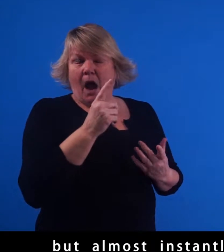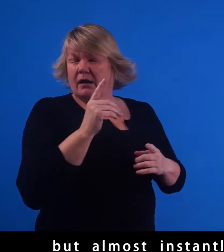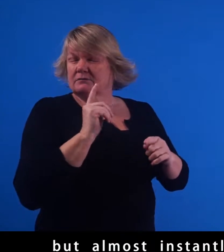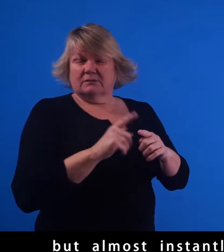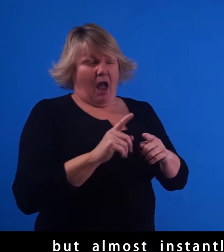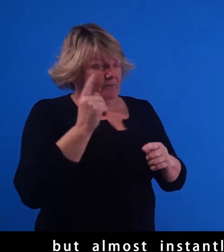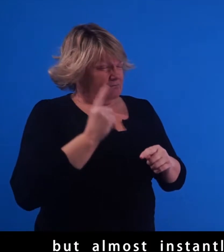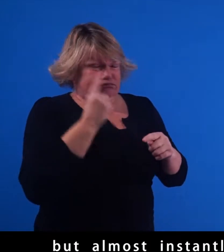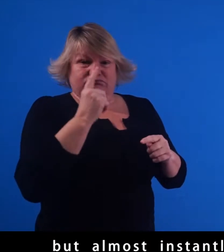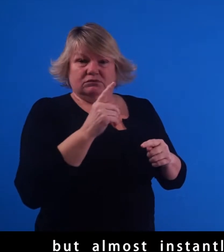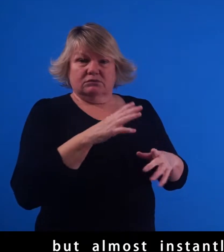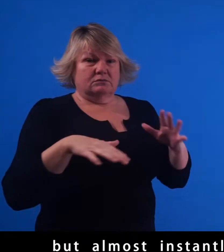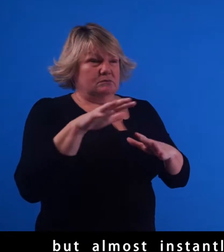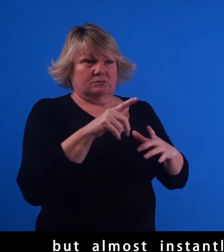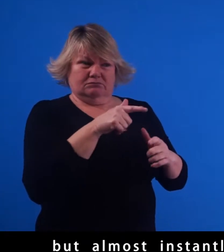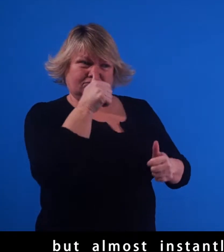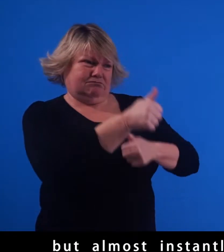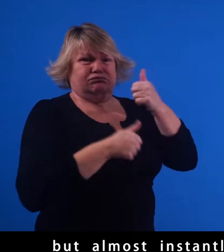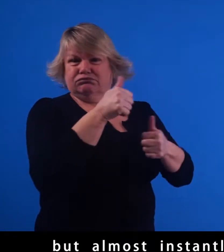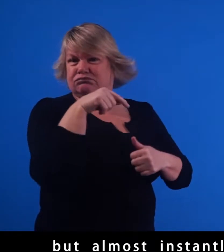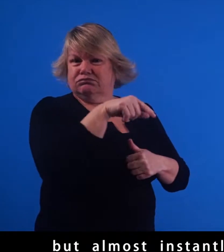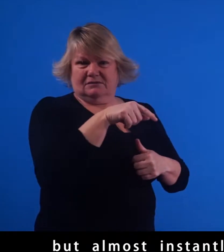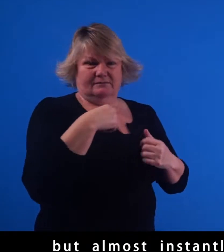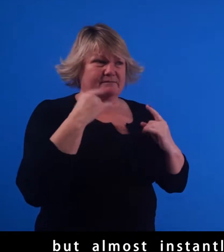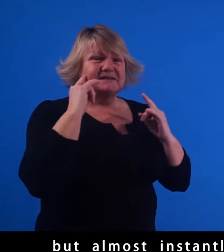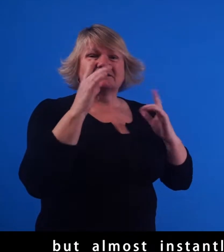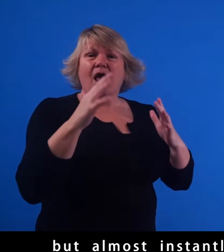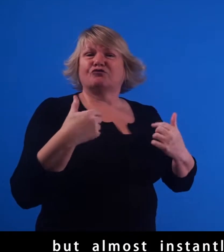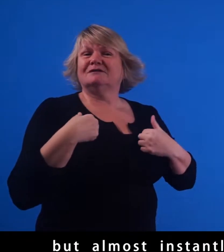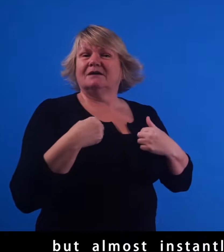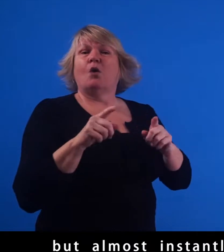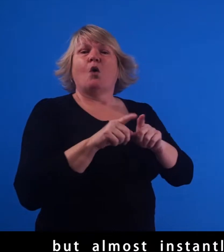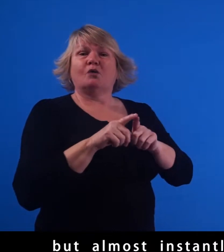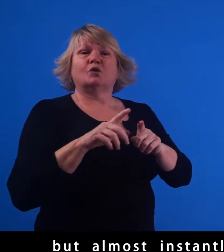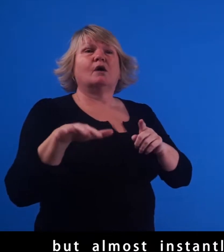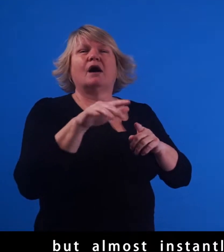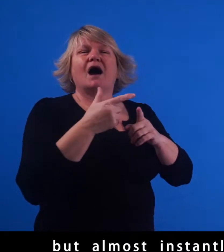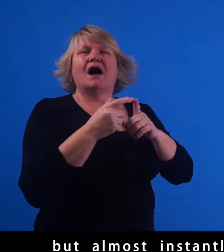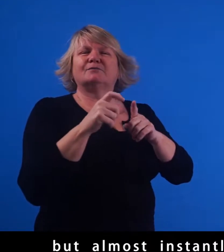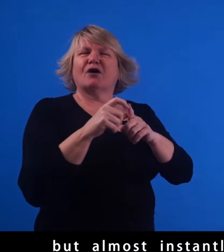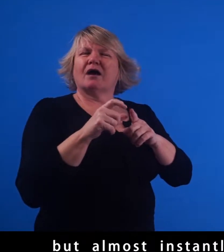but almost instantly became a celebrity and the toast of Edinburgh's hoi polloi.